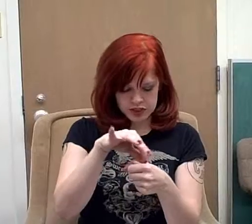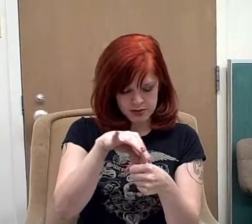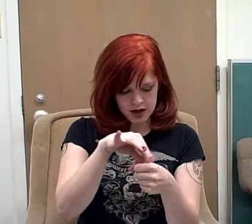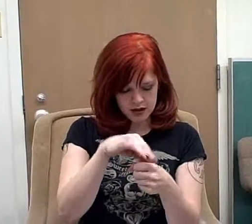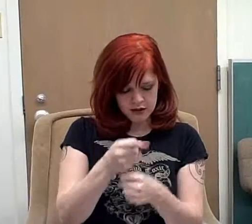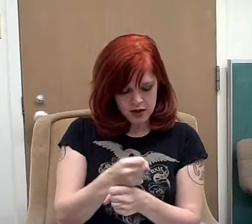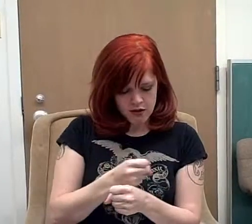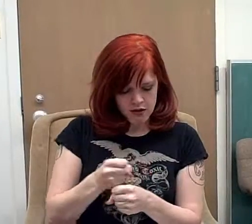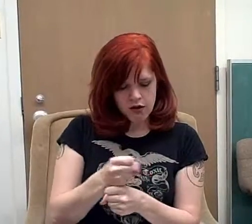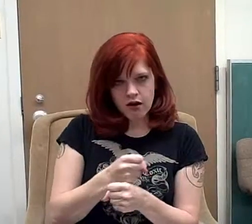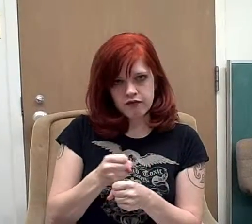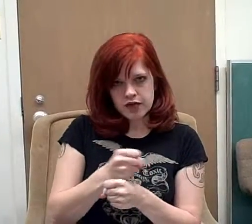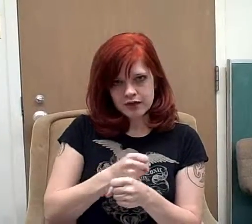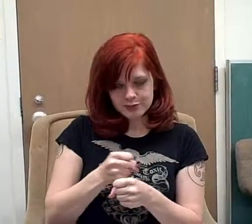tea bag. Coffee.